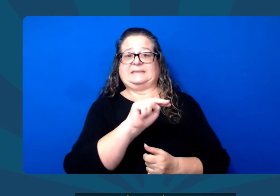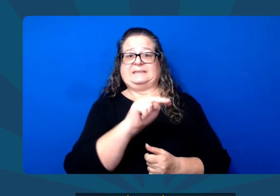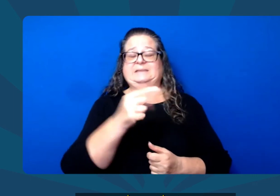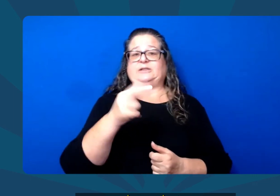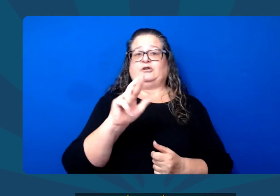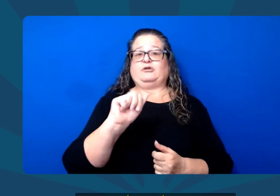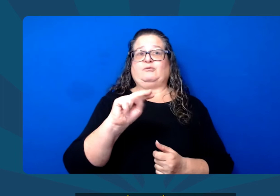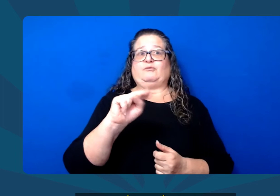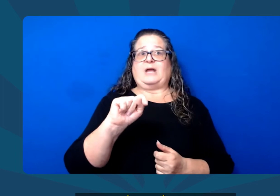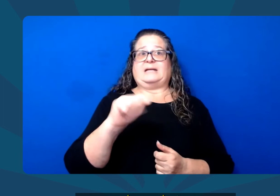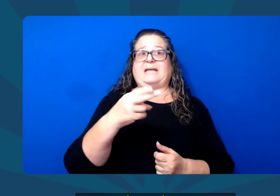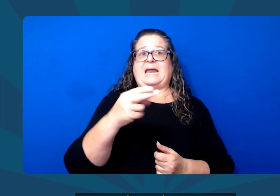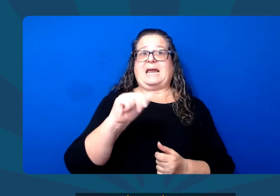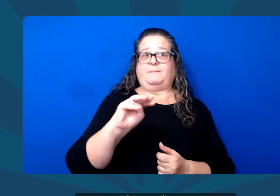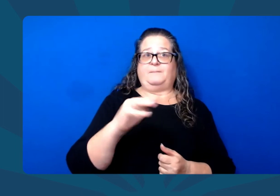of Peterson,